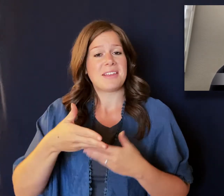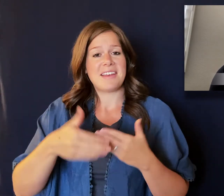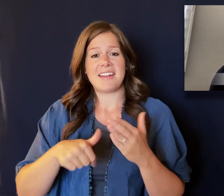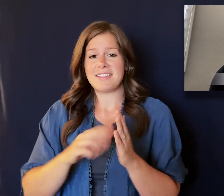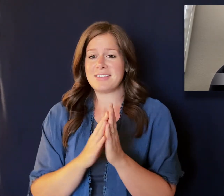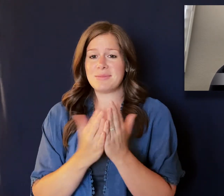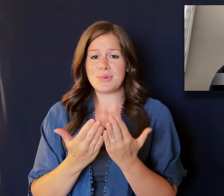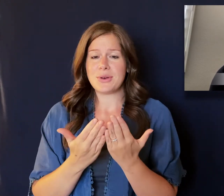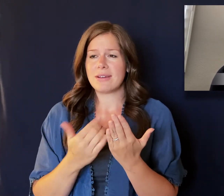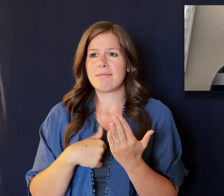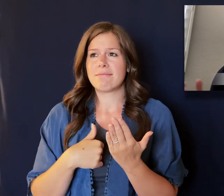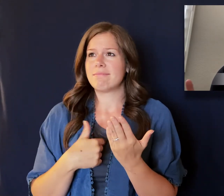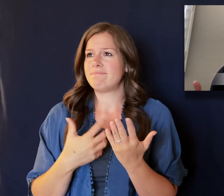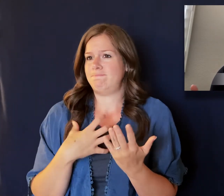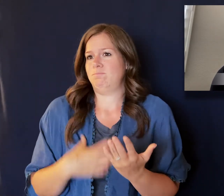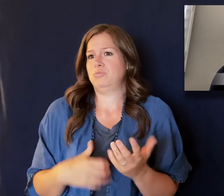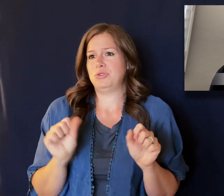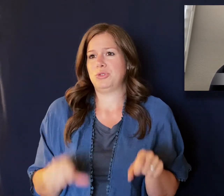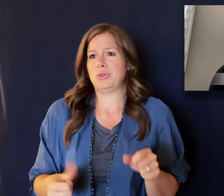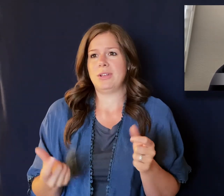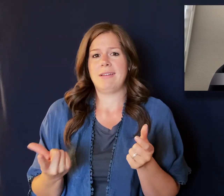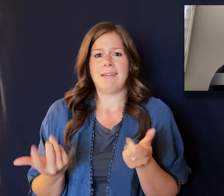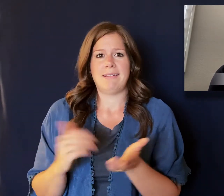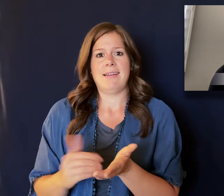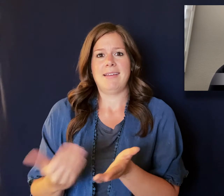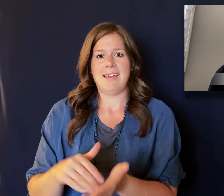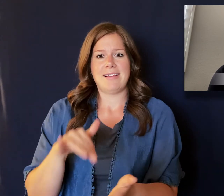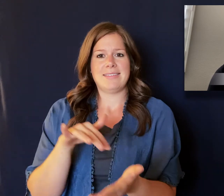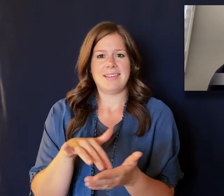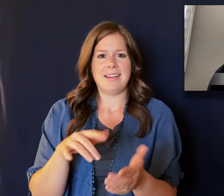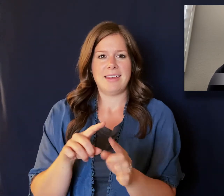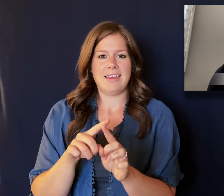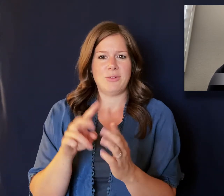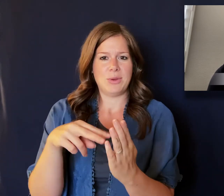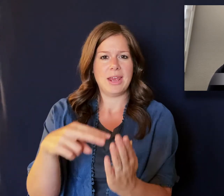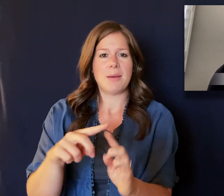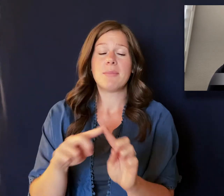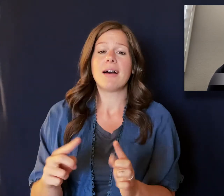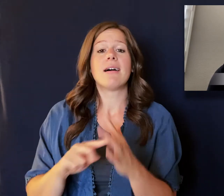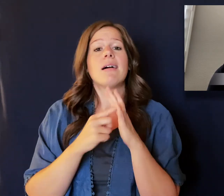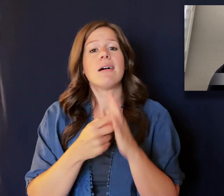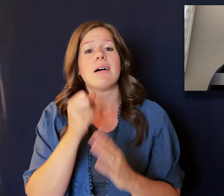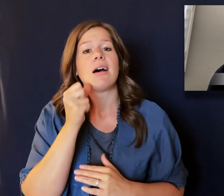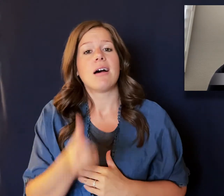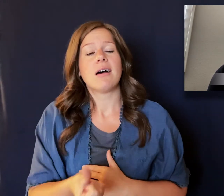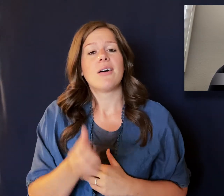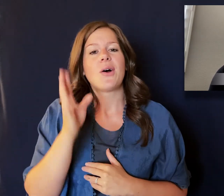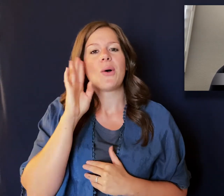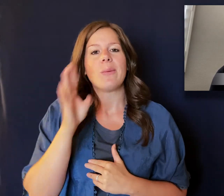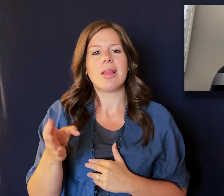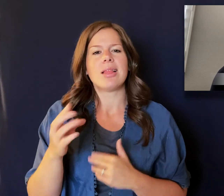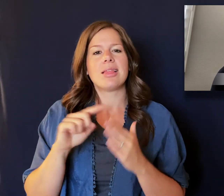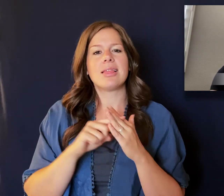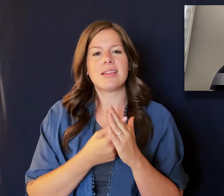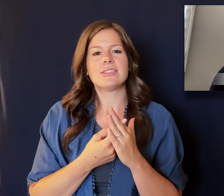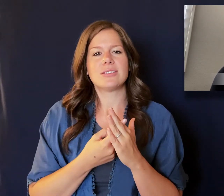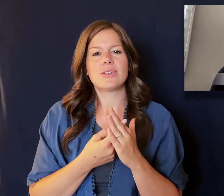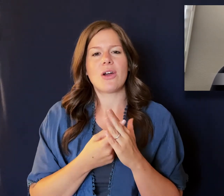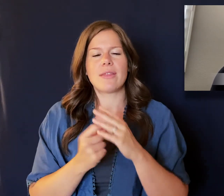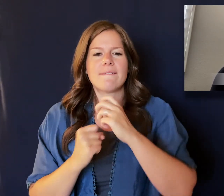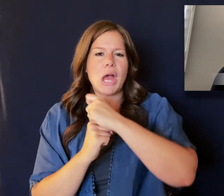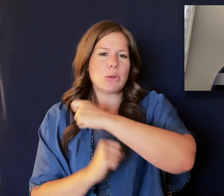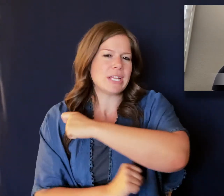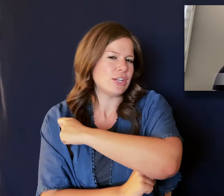times again. And starting tomorrow, we're going to venture into the first, really the foundation